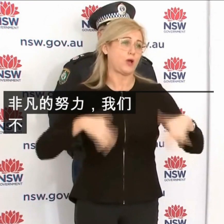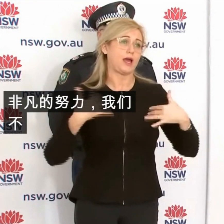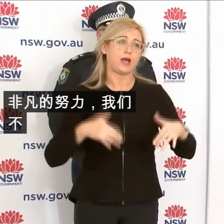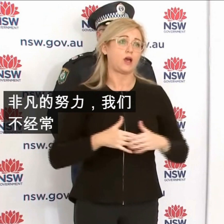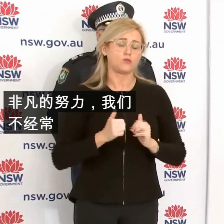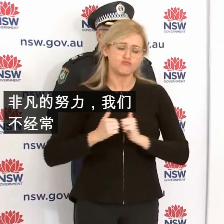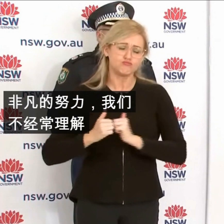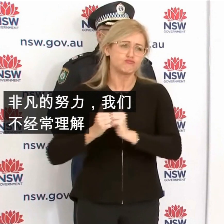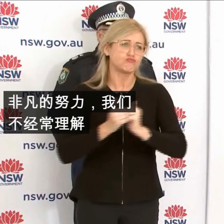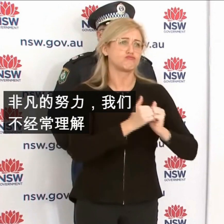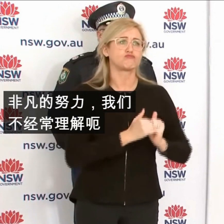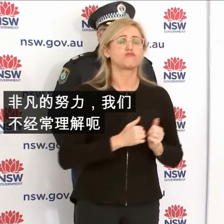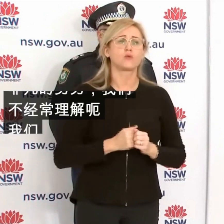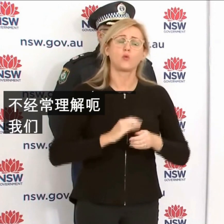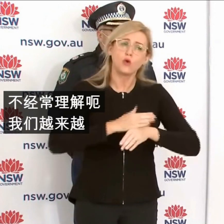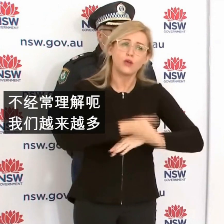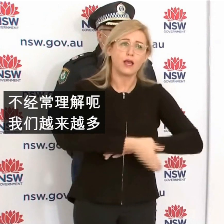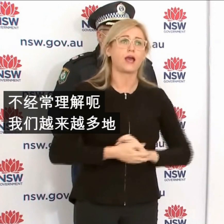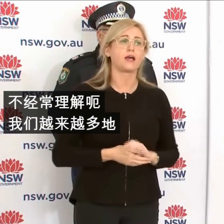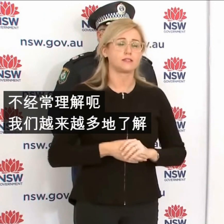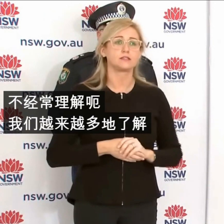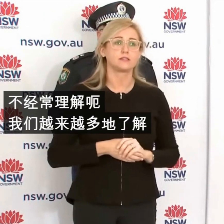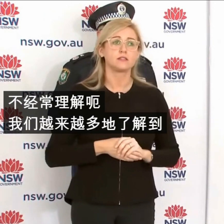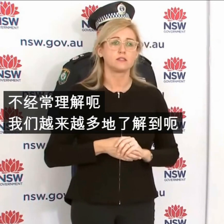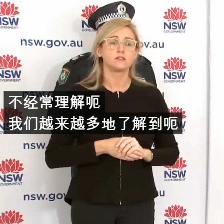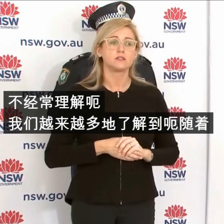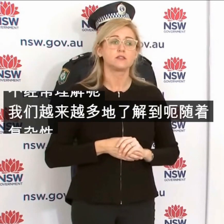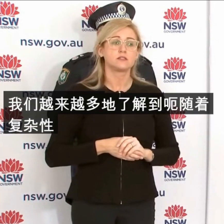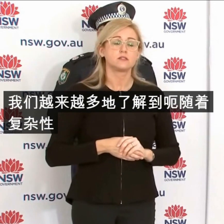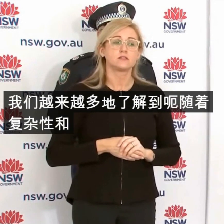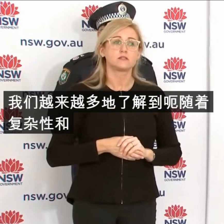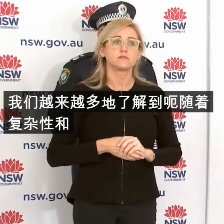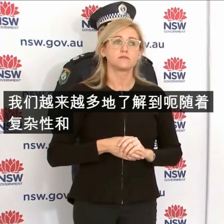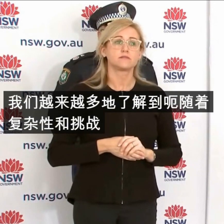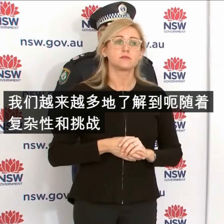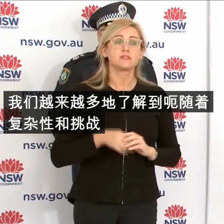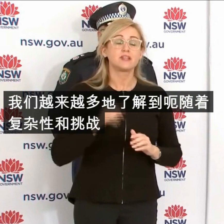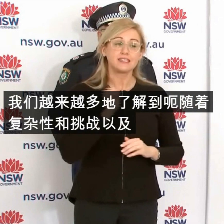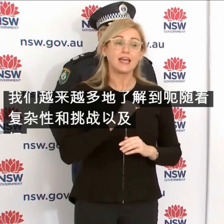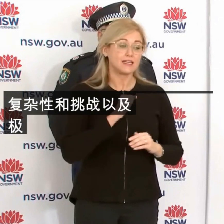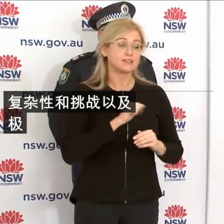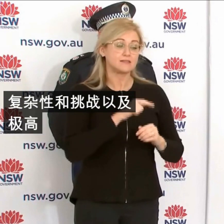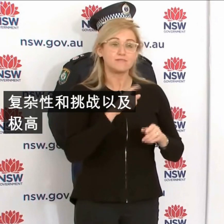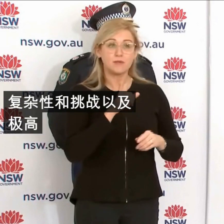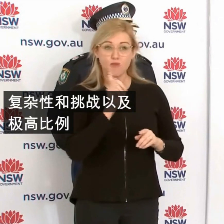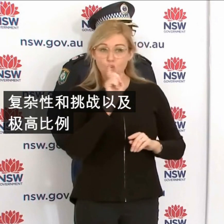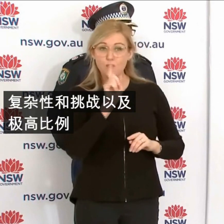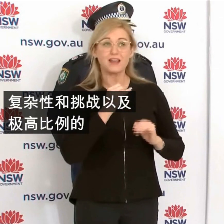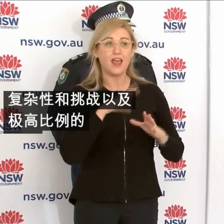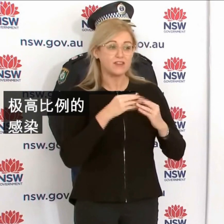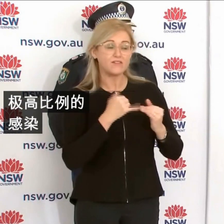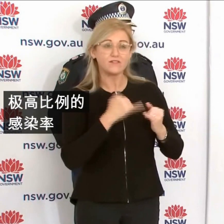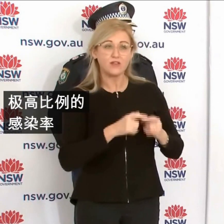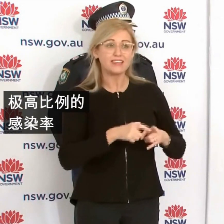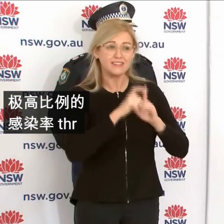don't understand too often is that increasingly we learn that with the complexities and challenges and the extraordinary high proportion